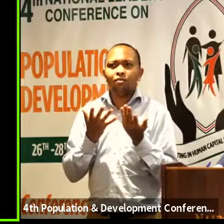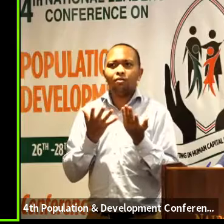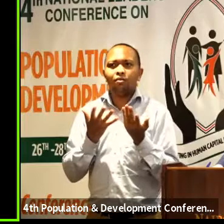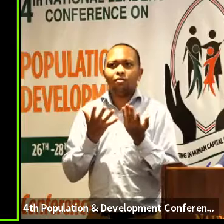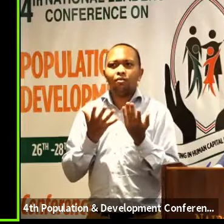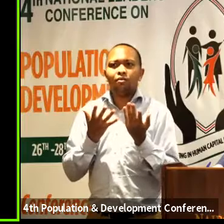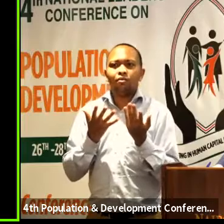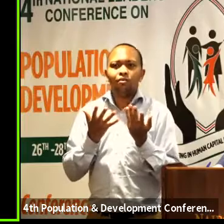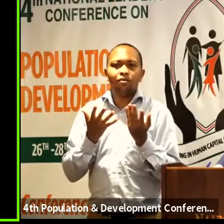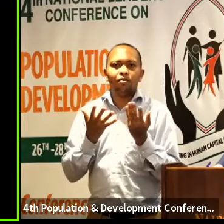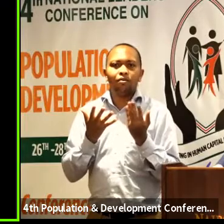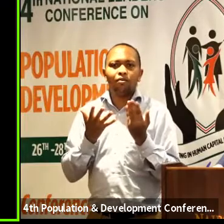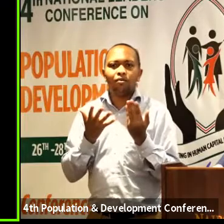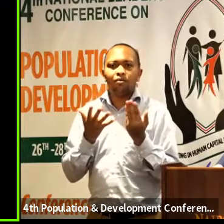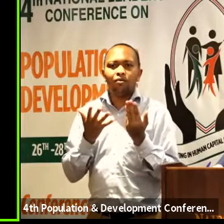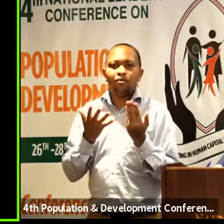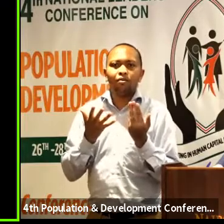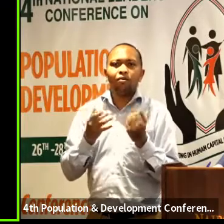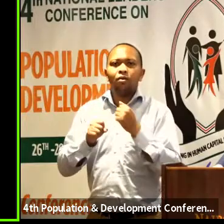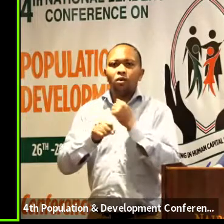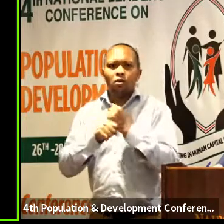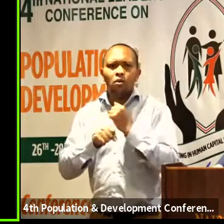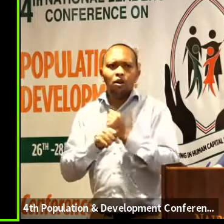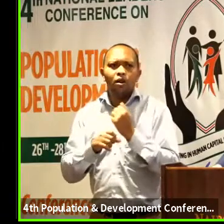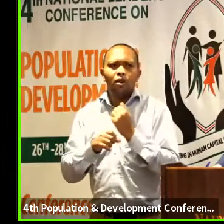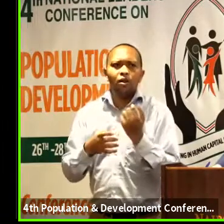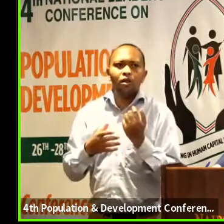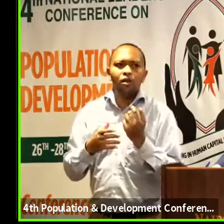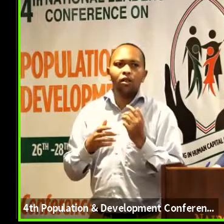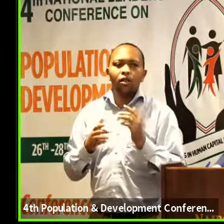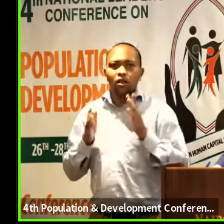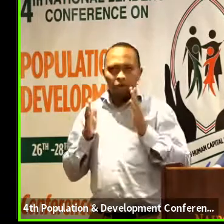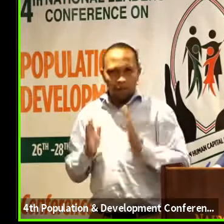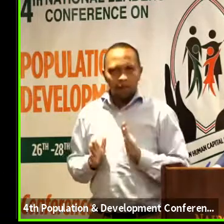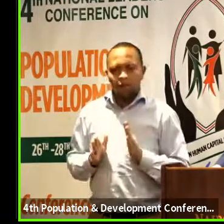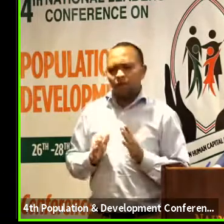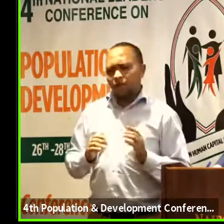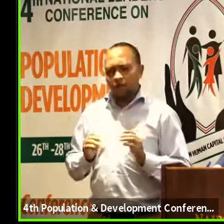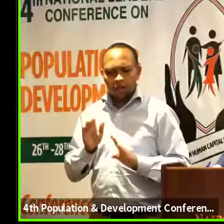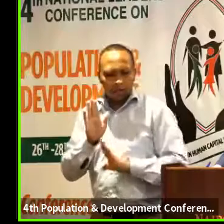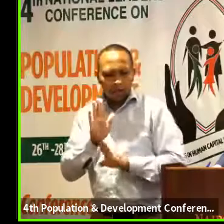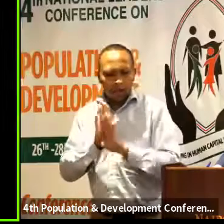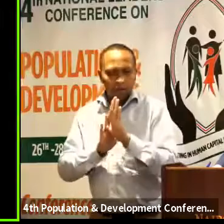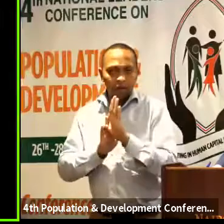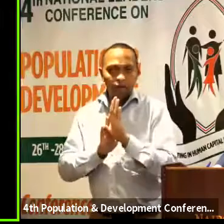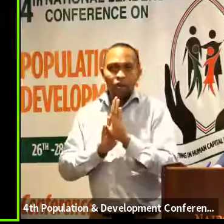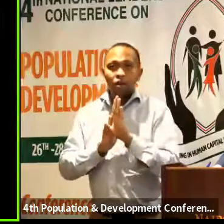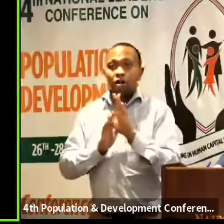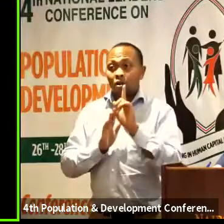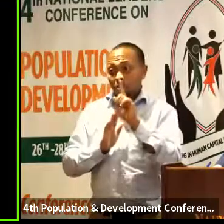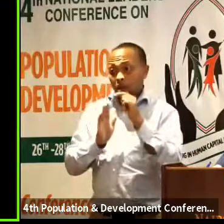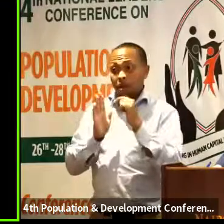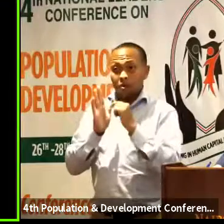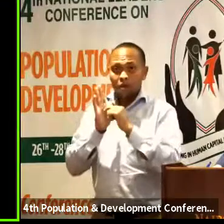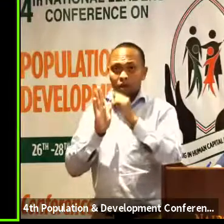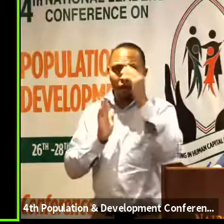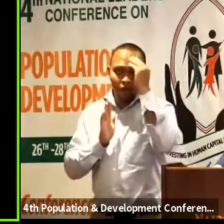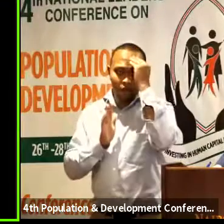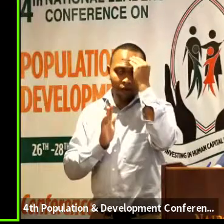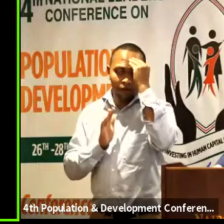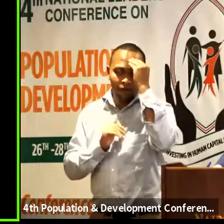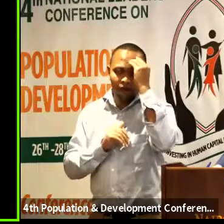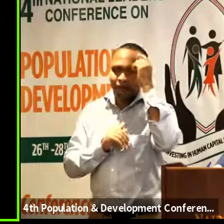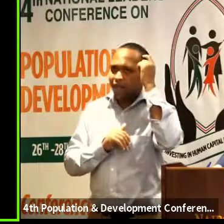adolescents who can contribute to human capacity development. We have realized that 1 point increase in IQ contributes